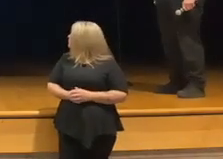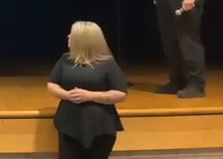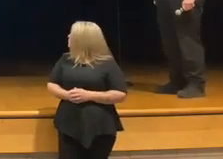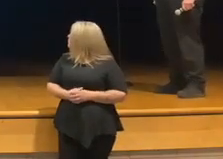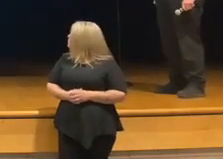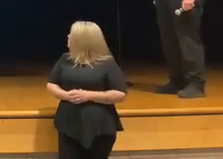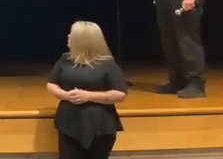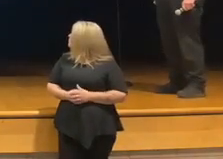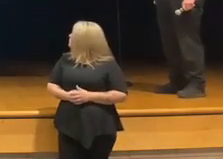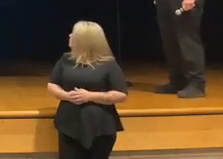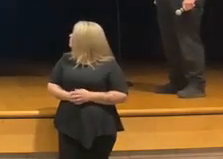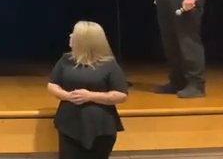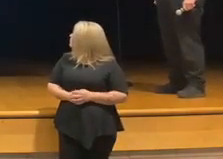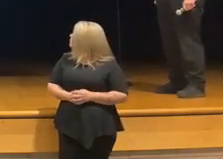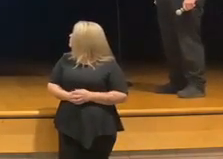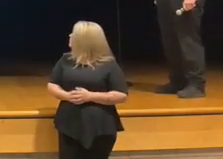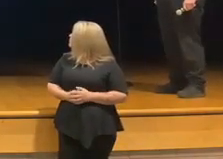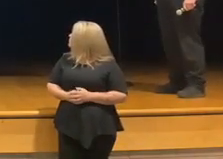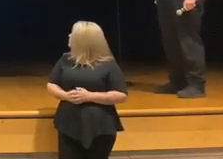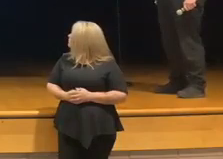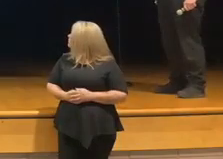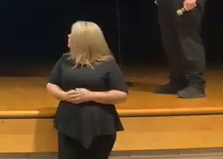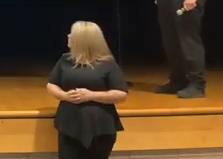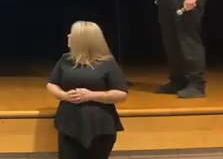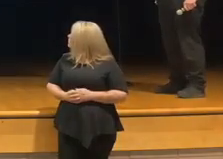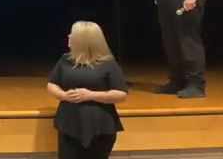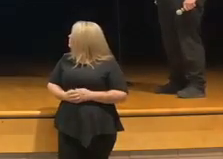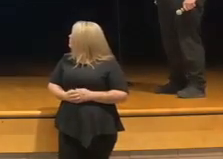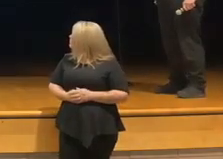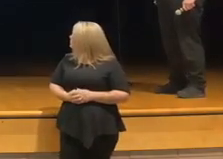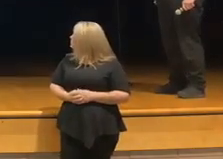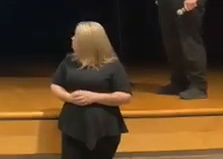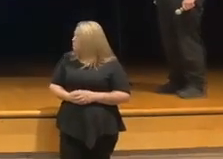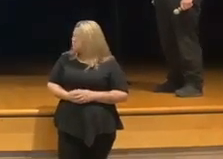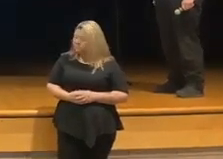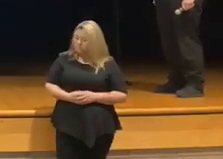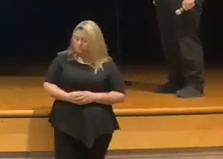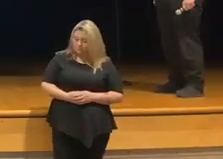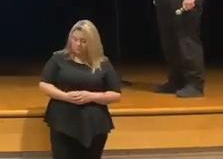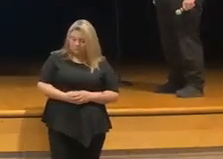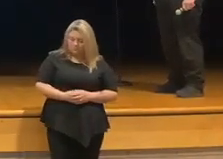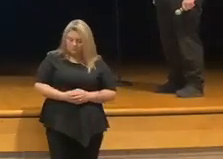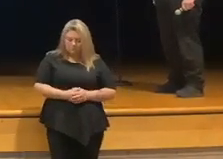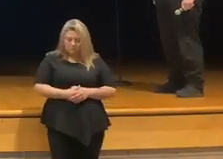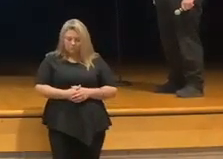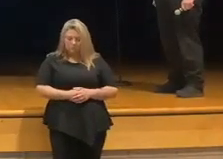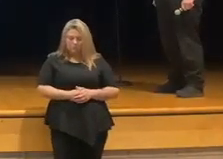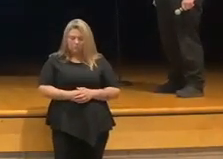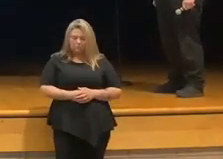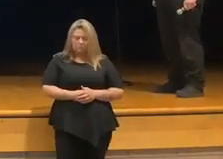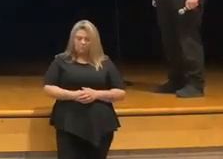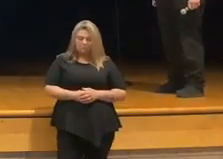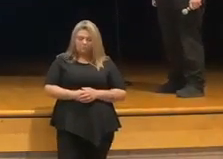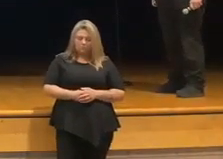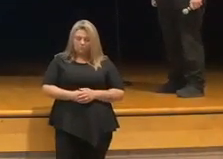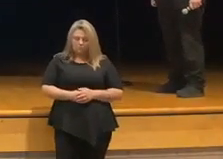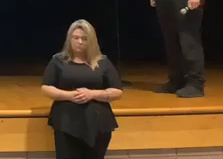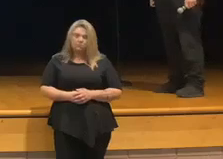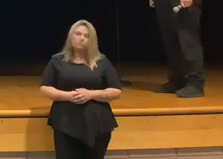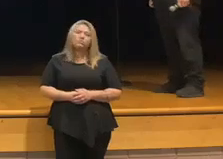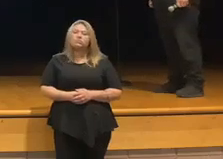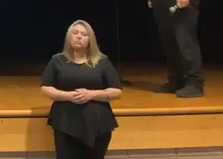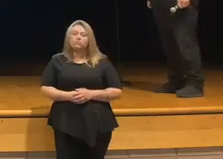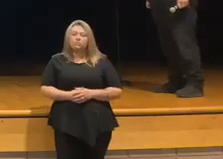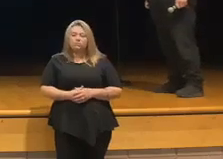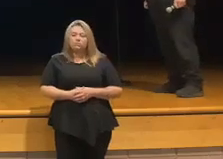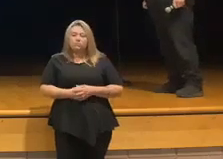Yeah. No. I either leave them on delivered or block them, or just